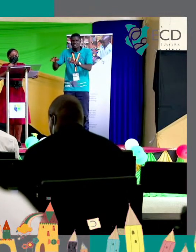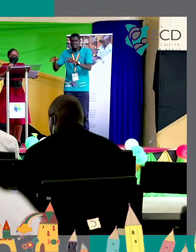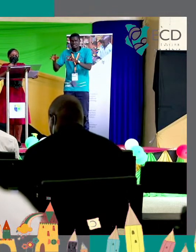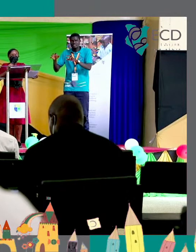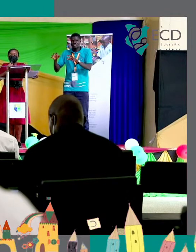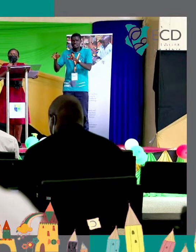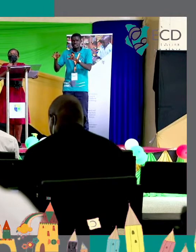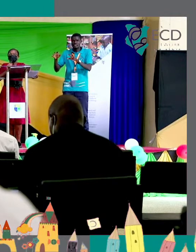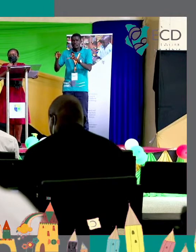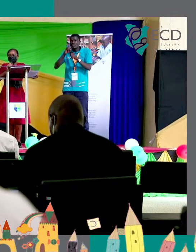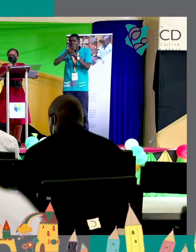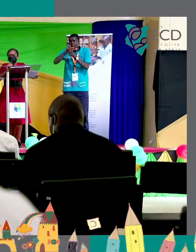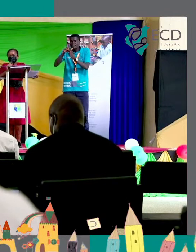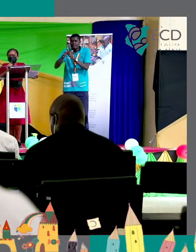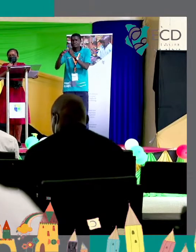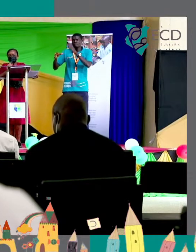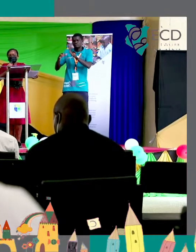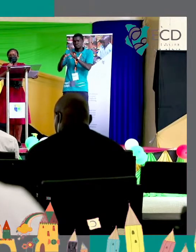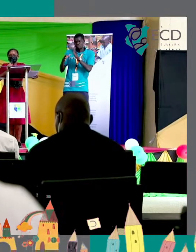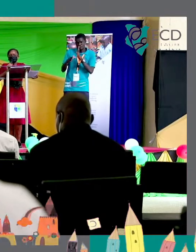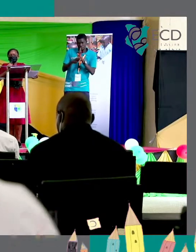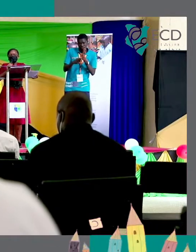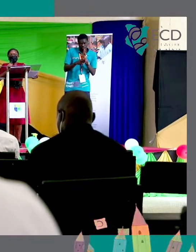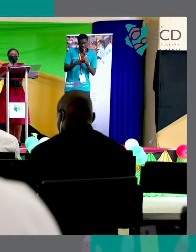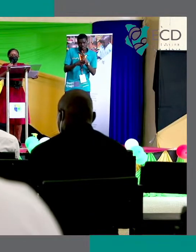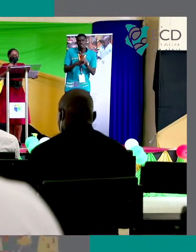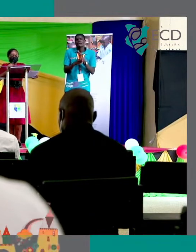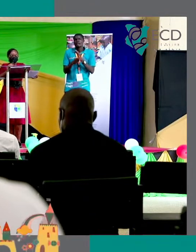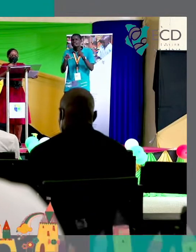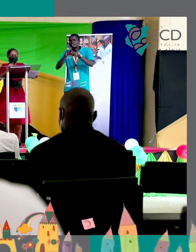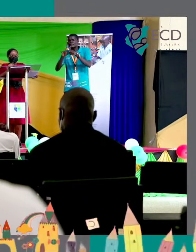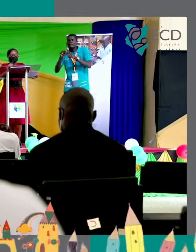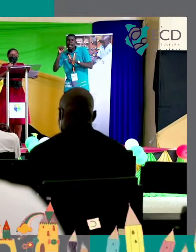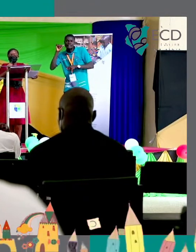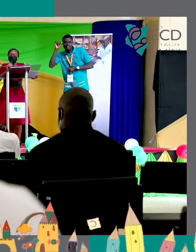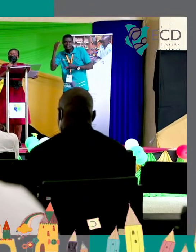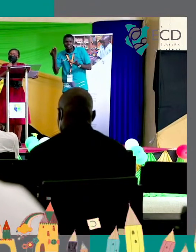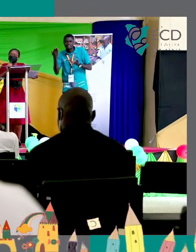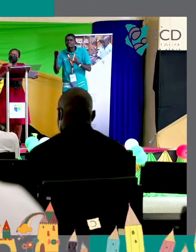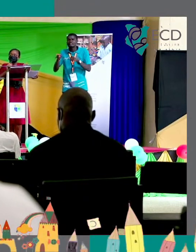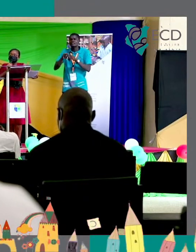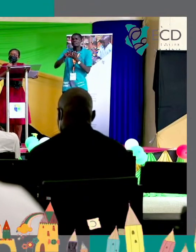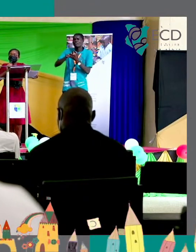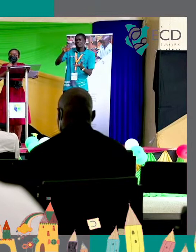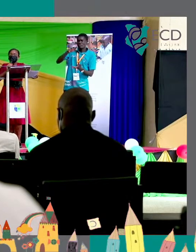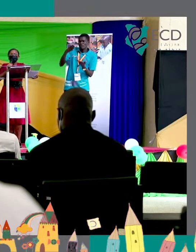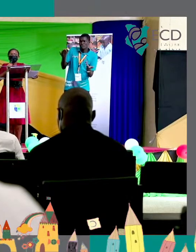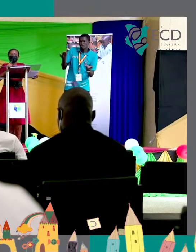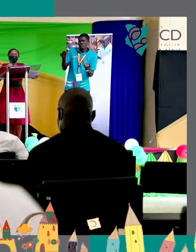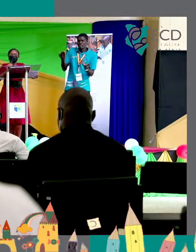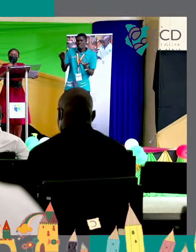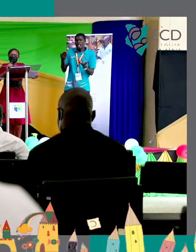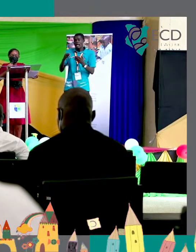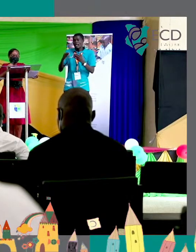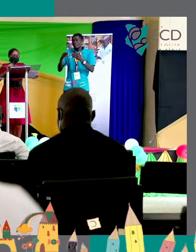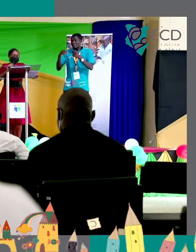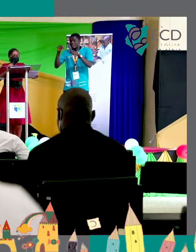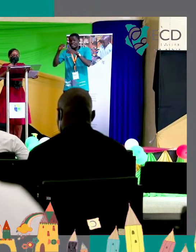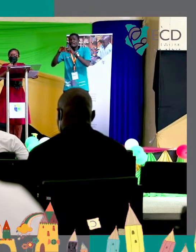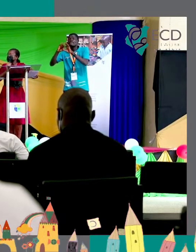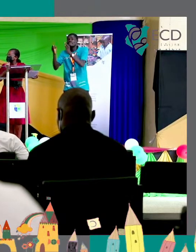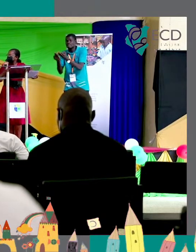from COVID complications, as the adults have been affected, and most were traced due to household